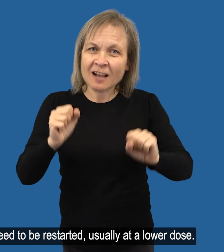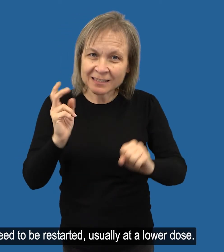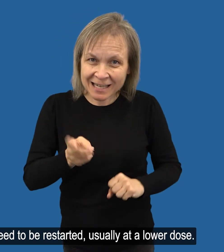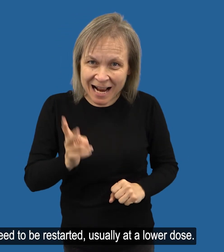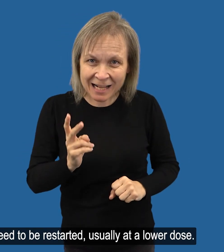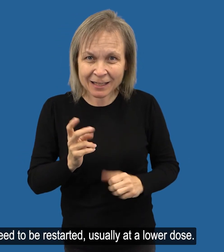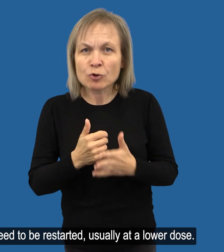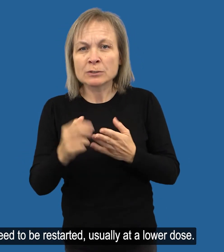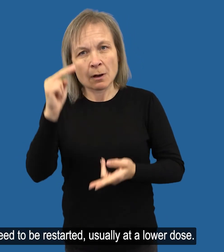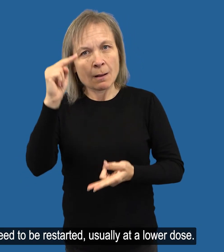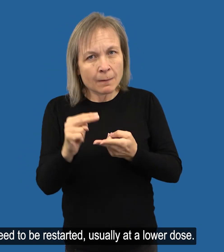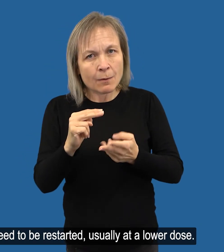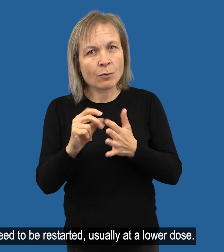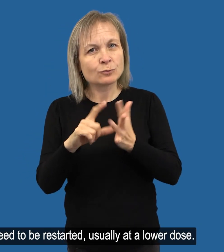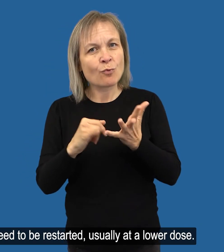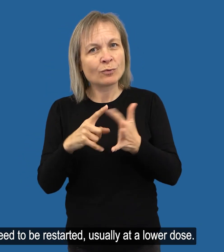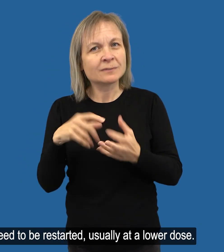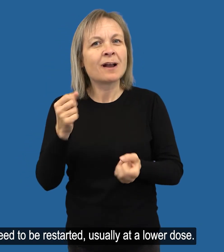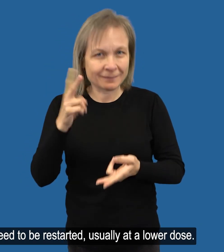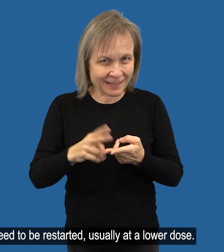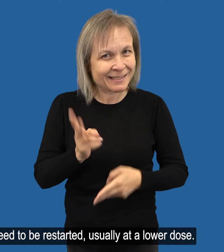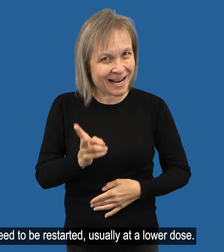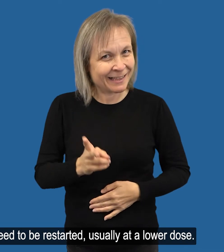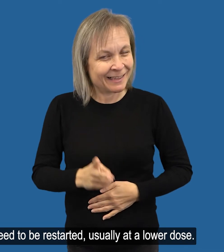Treatment may need to be restarted, usually at a lower dose.